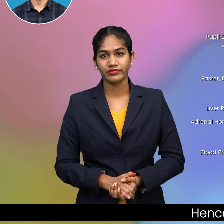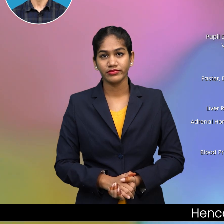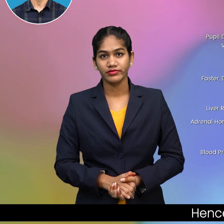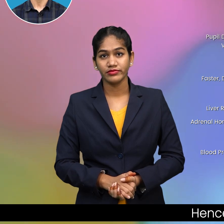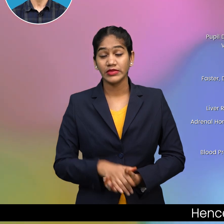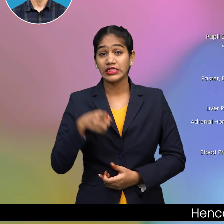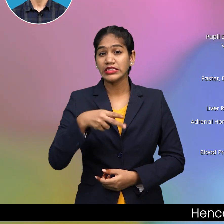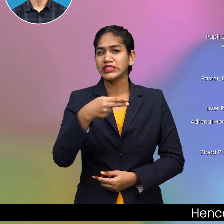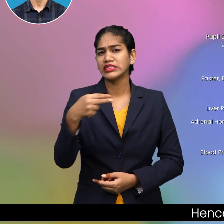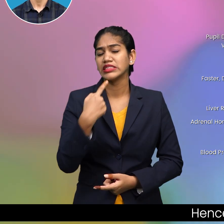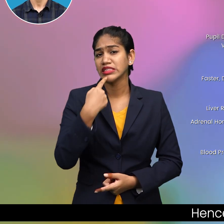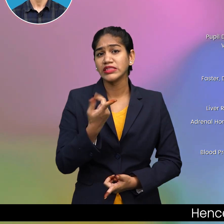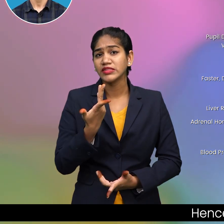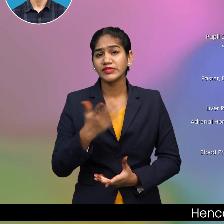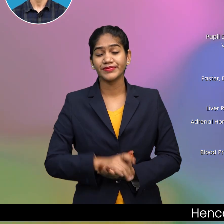Hence, it is called